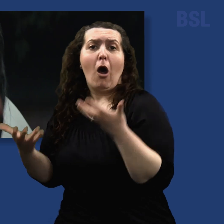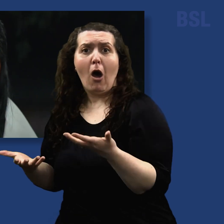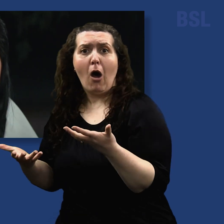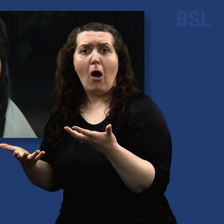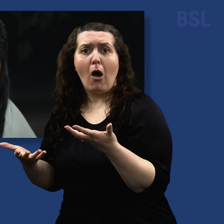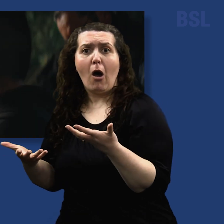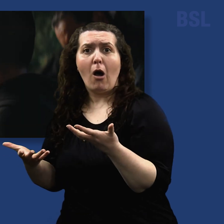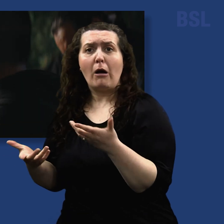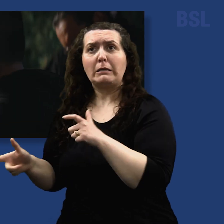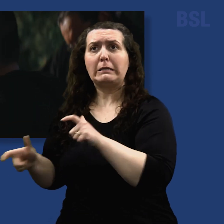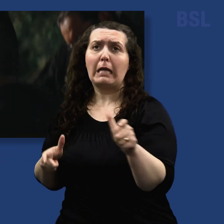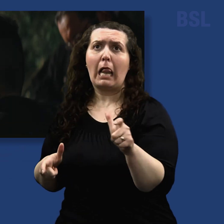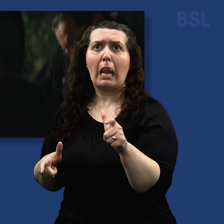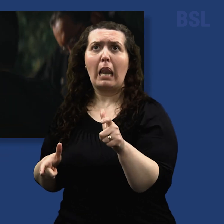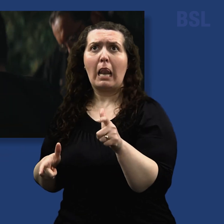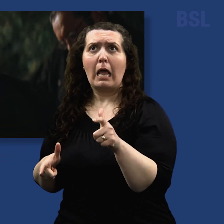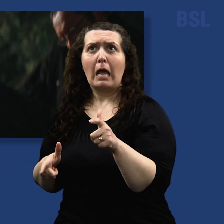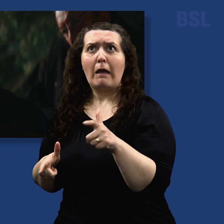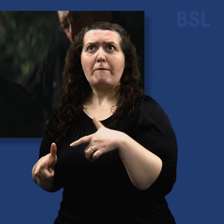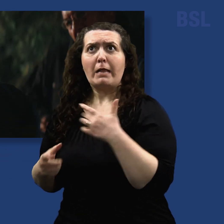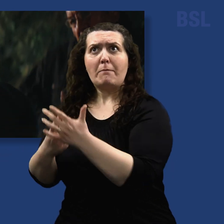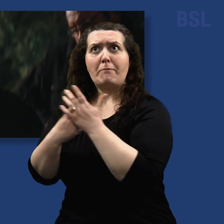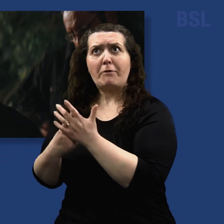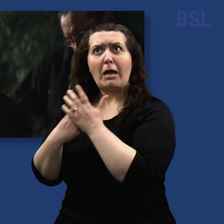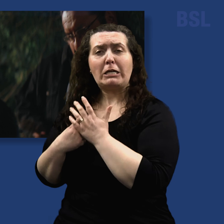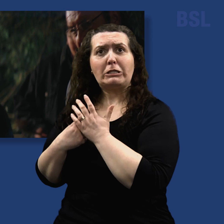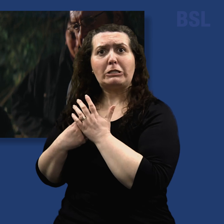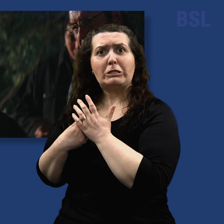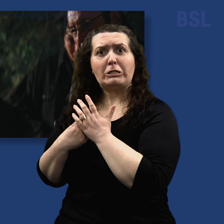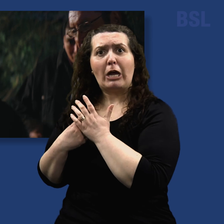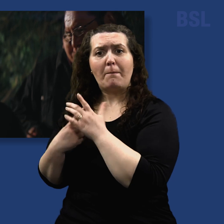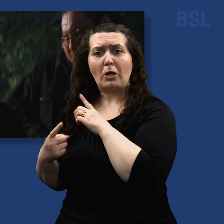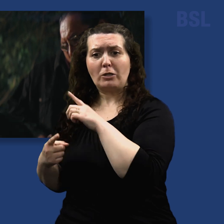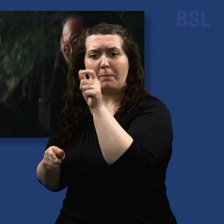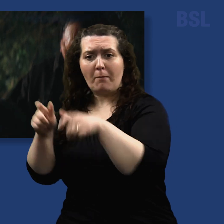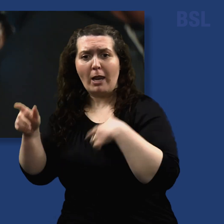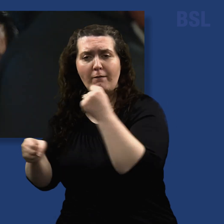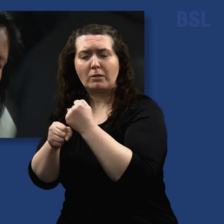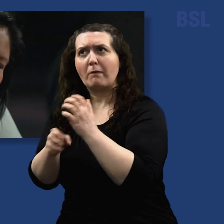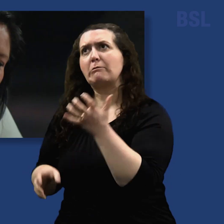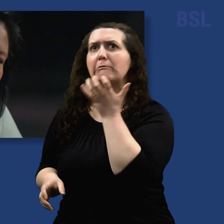bad, will keep dancing only because of the pressure they feel from others who are dancing around them.